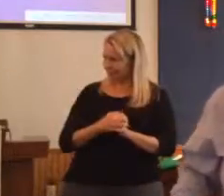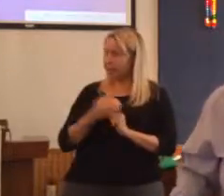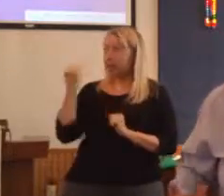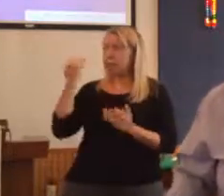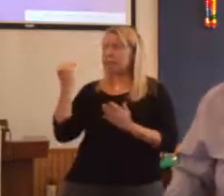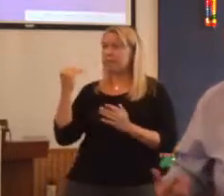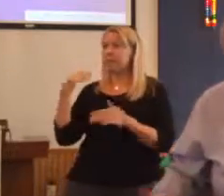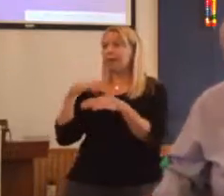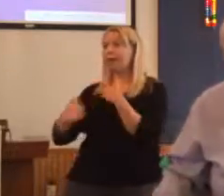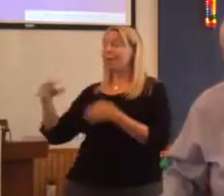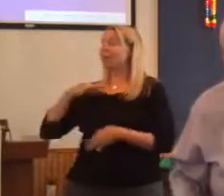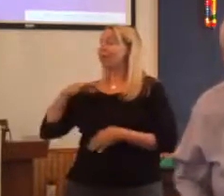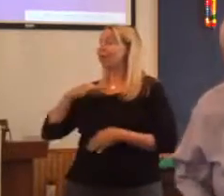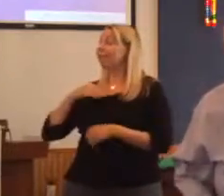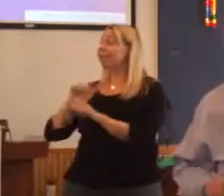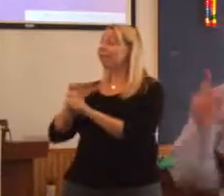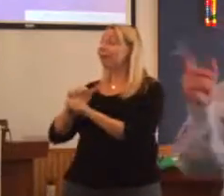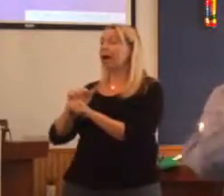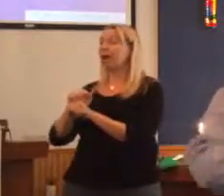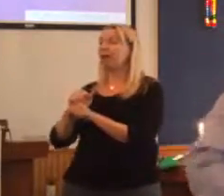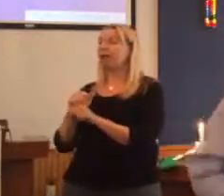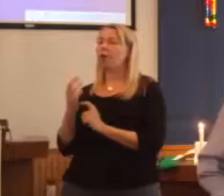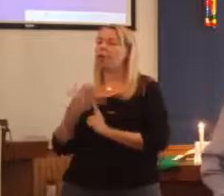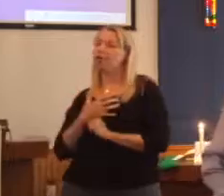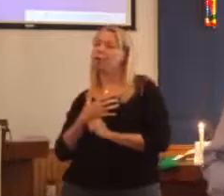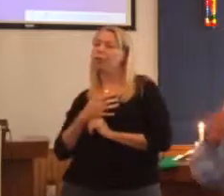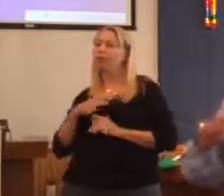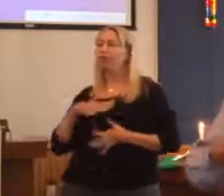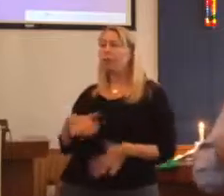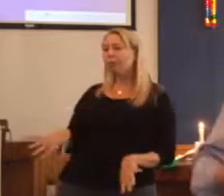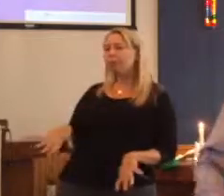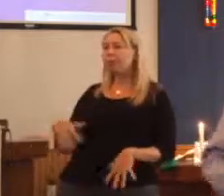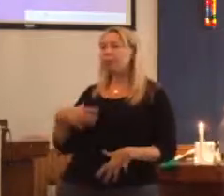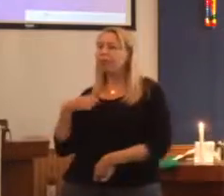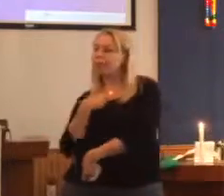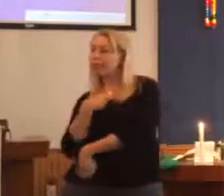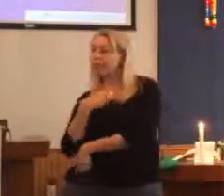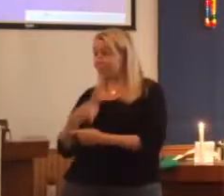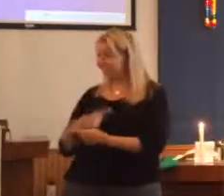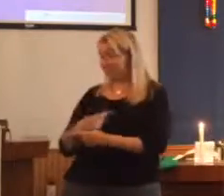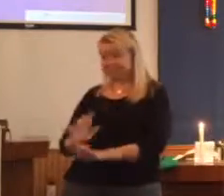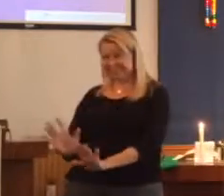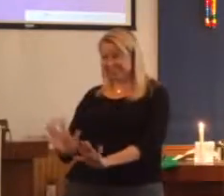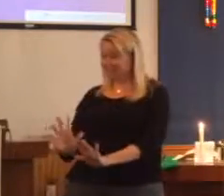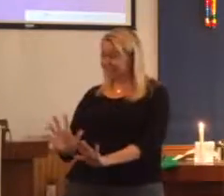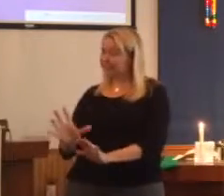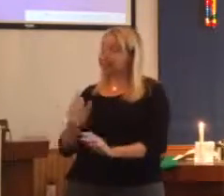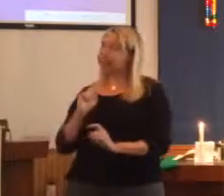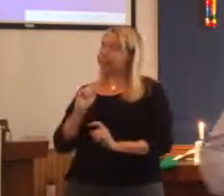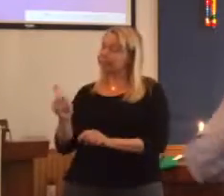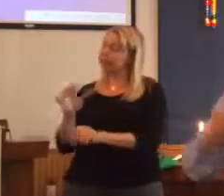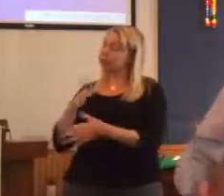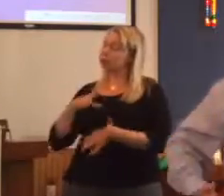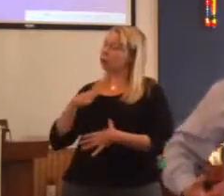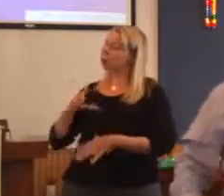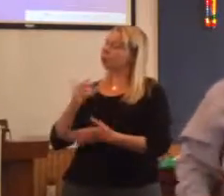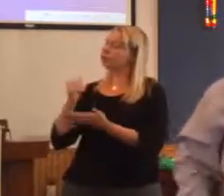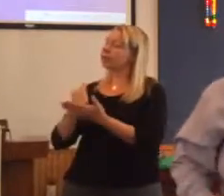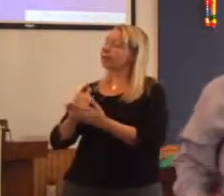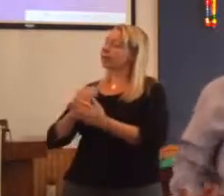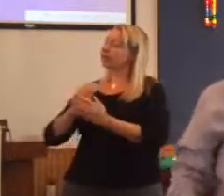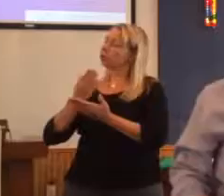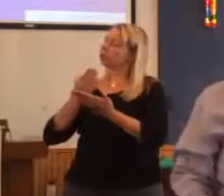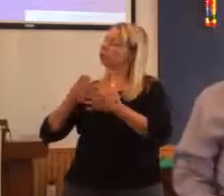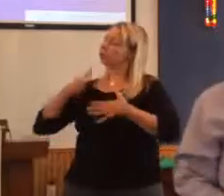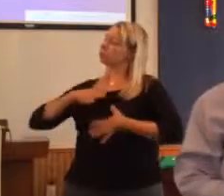in to apply for that job. It can make all the difference, not only to the person interviewing, but to the person